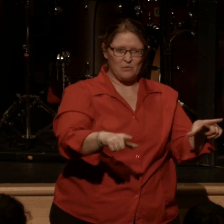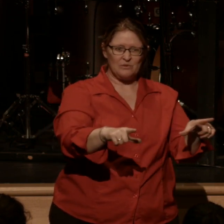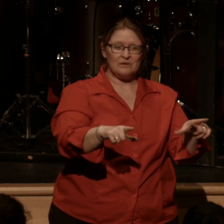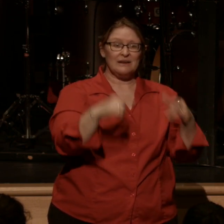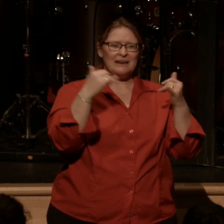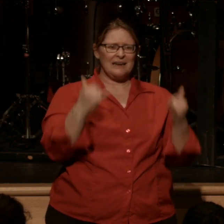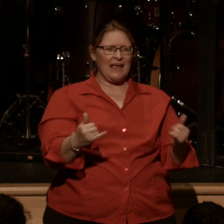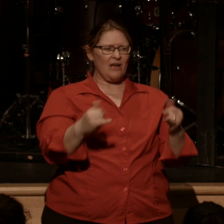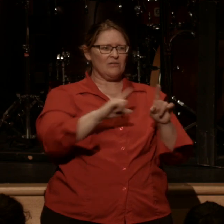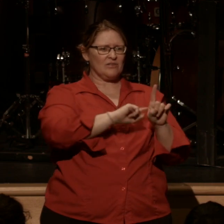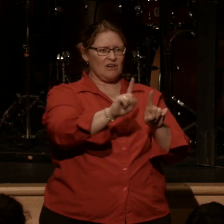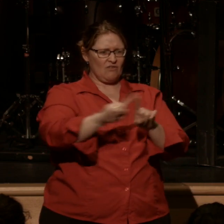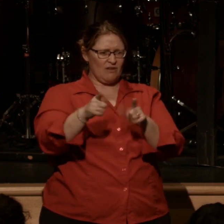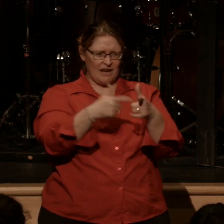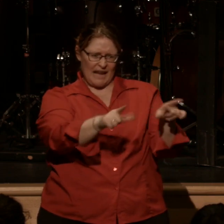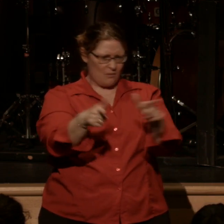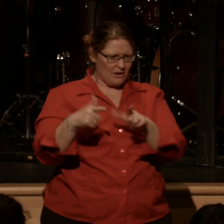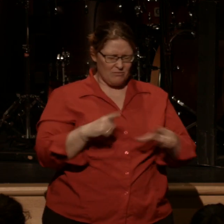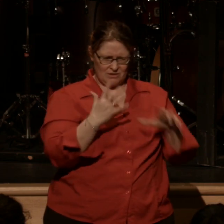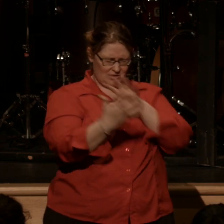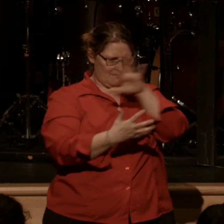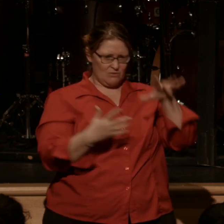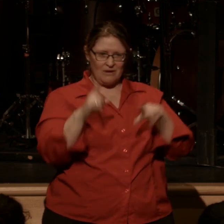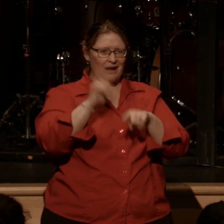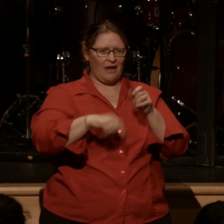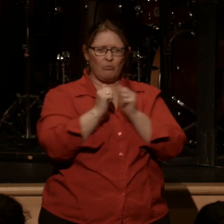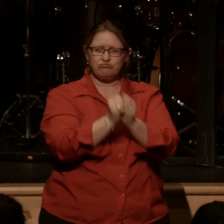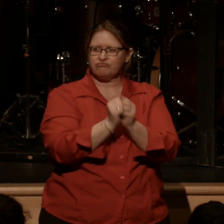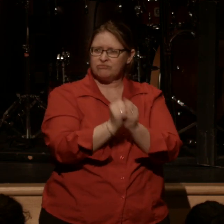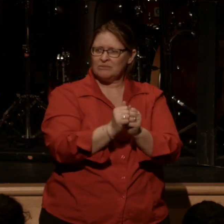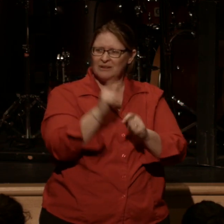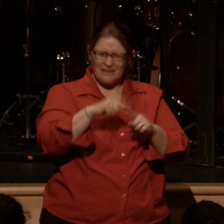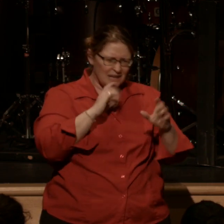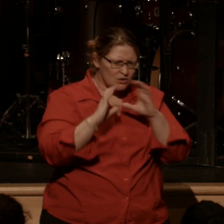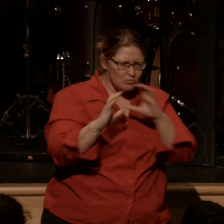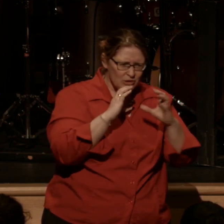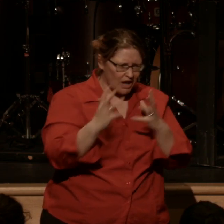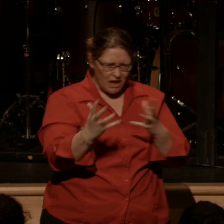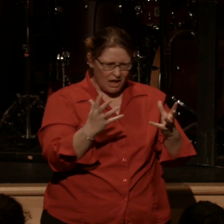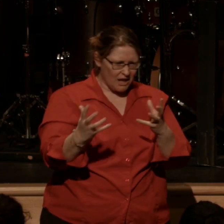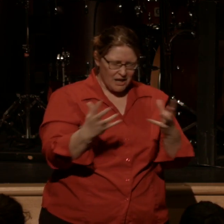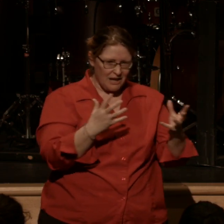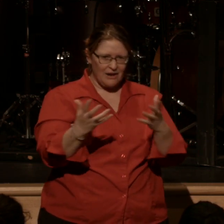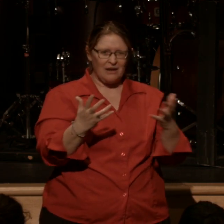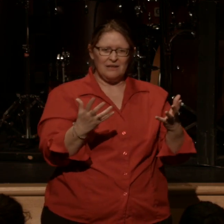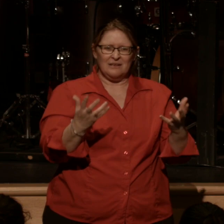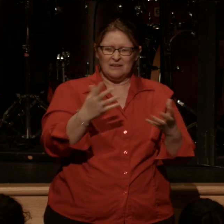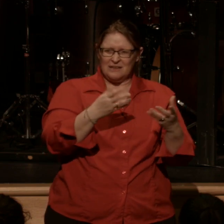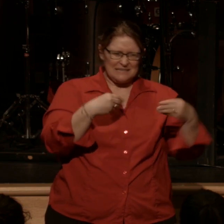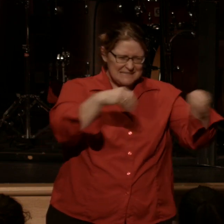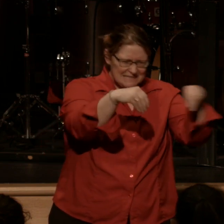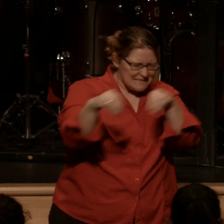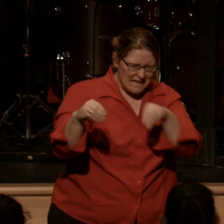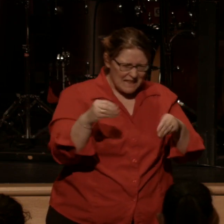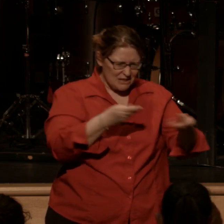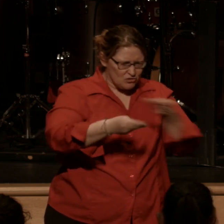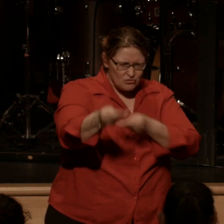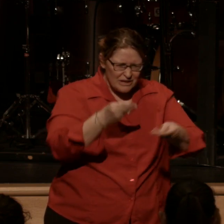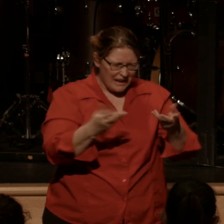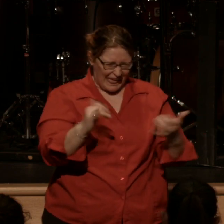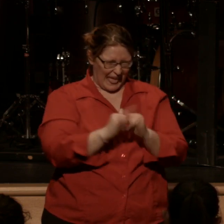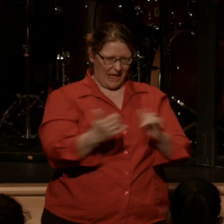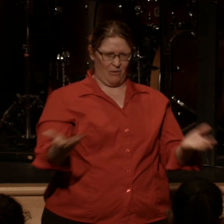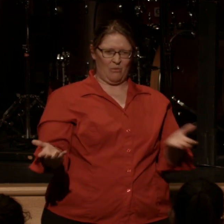with language and confusion, they couldn't get along with one another. They couldn't speak with one another. Markets and trading, how does this all work with one